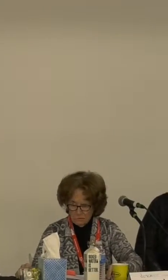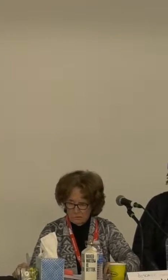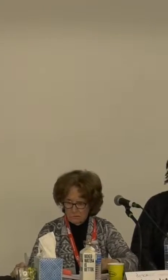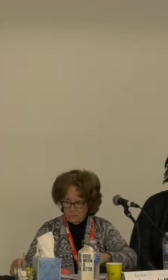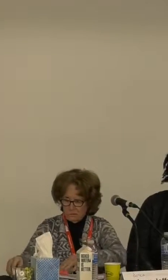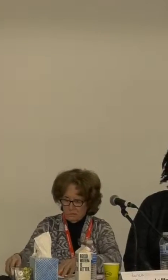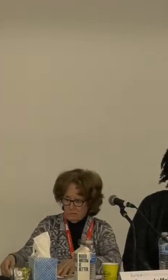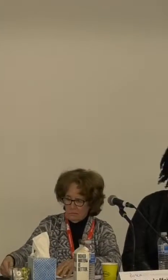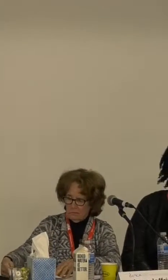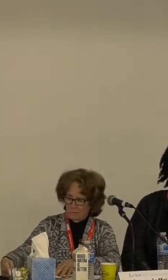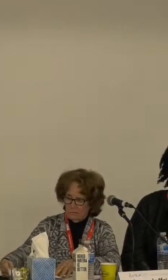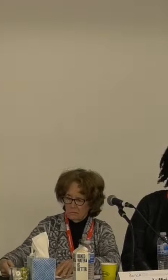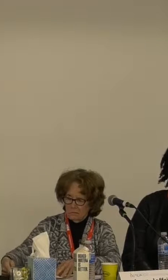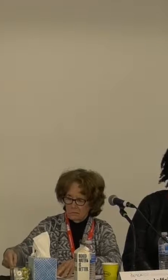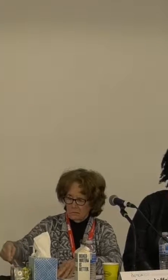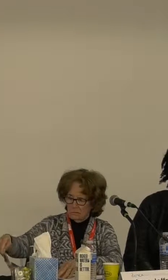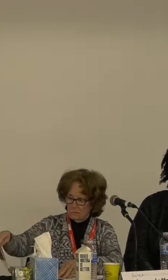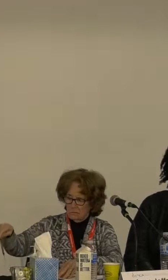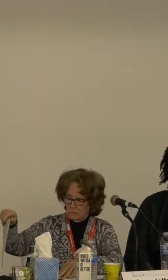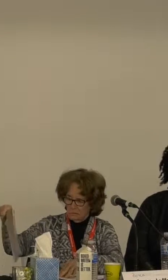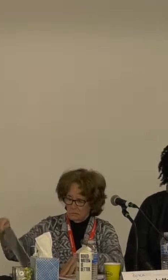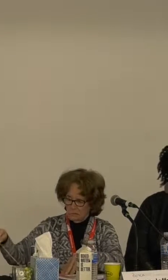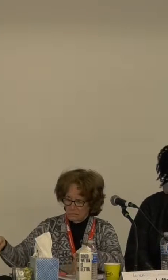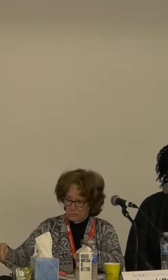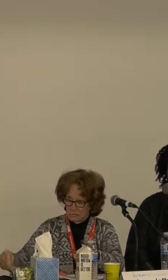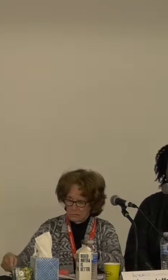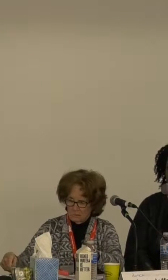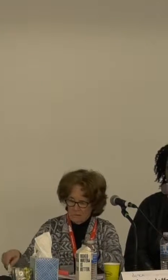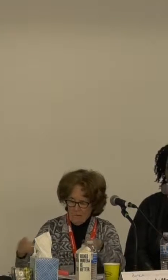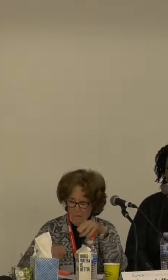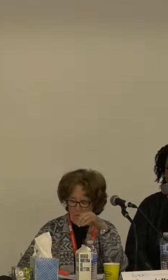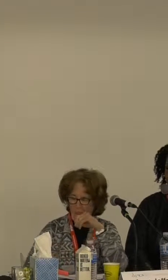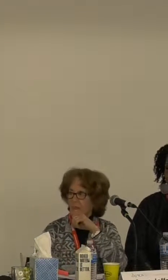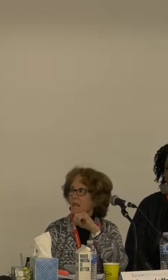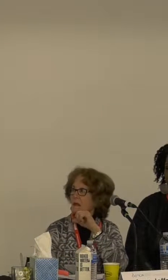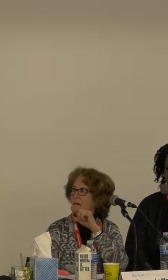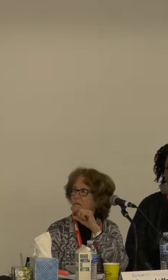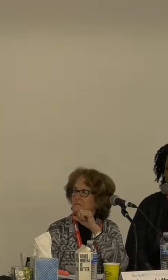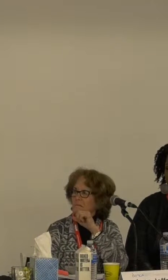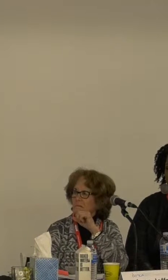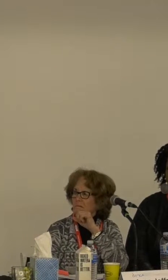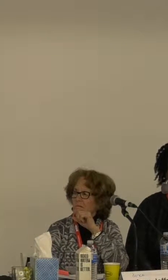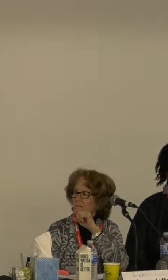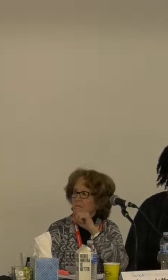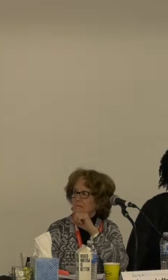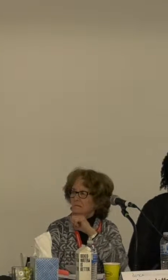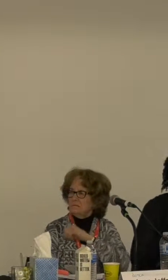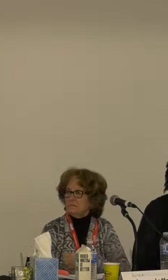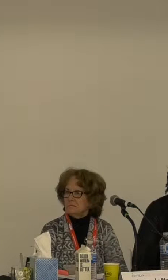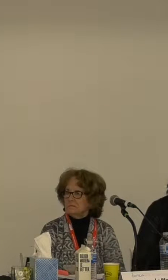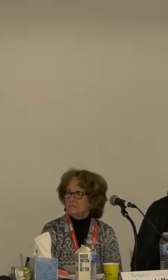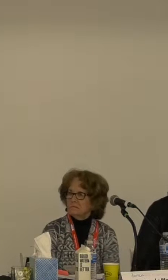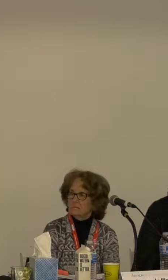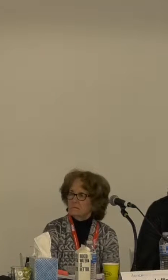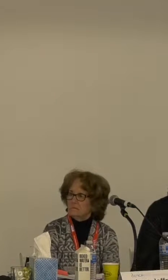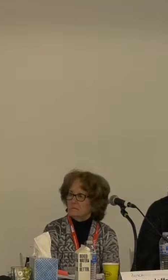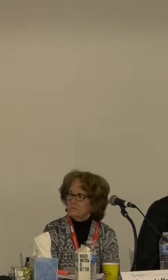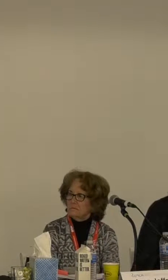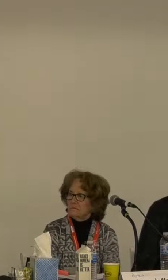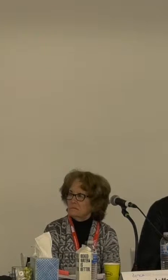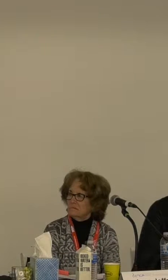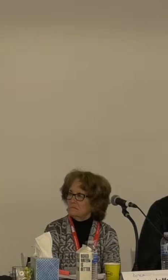2016 Cultural Data Profile, as well as a workforce demographics survey where individuals were asked to share some information